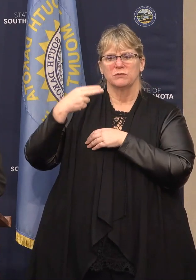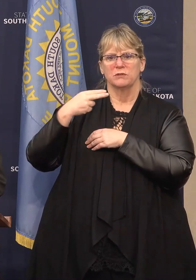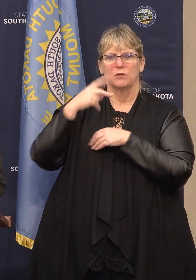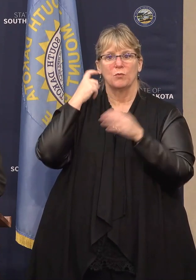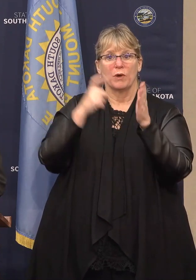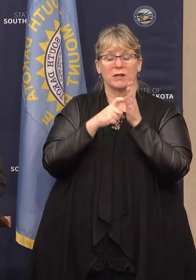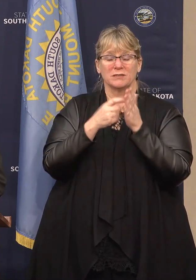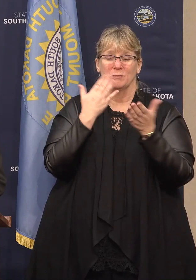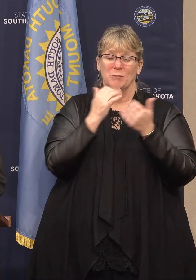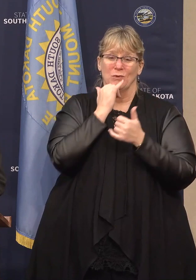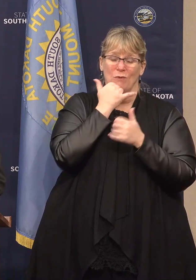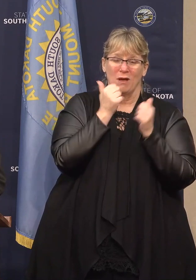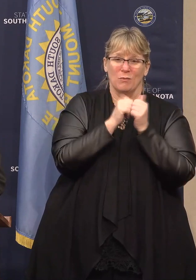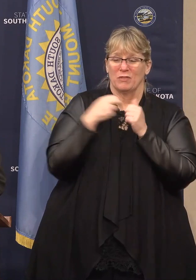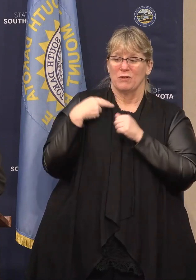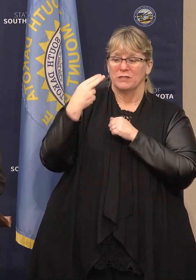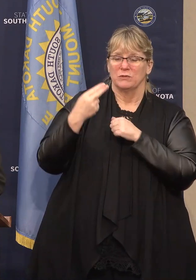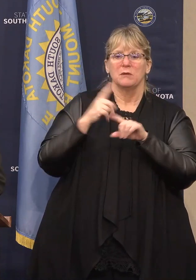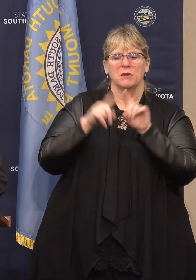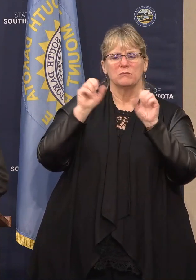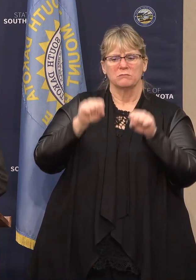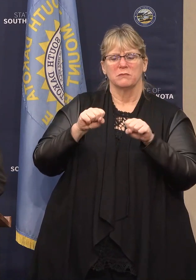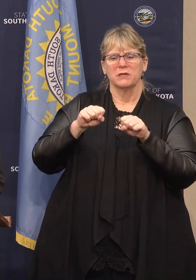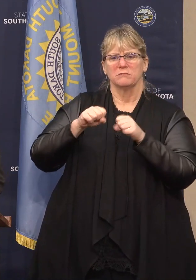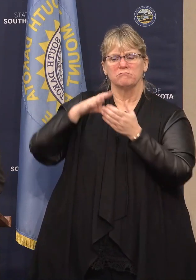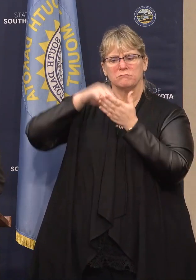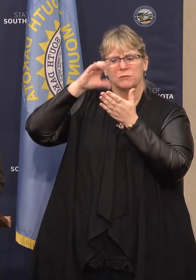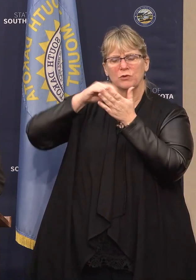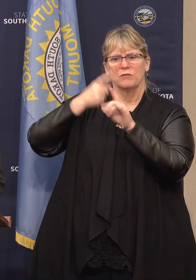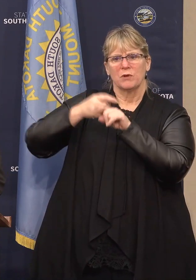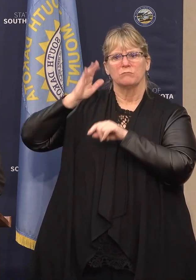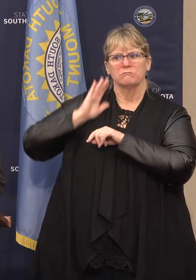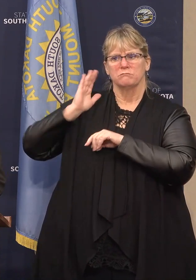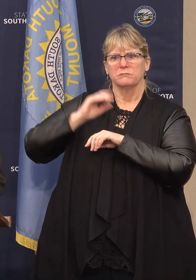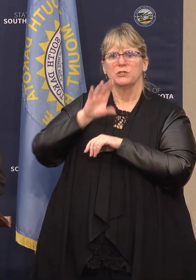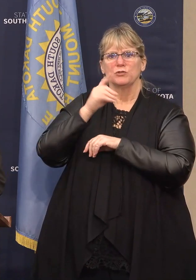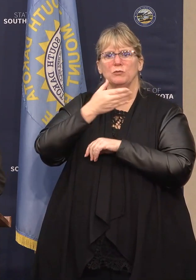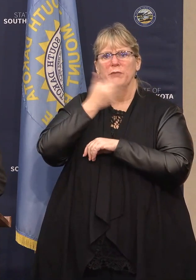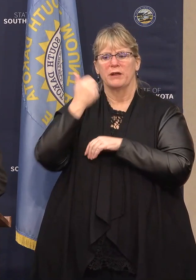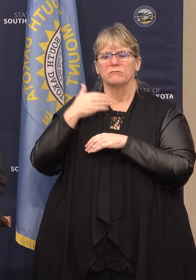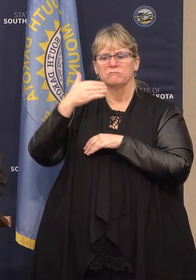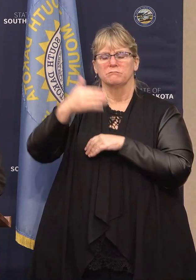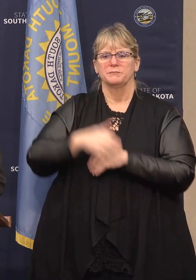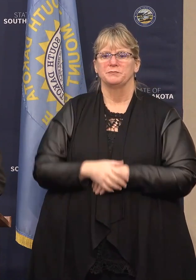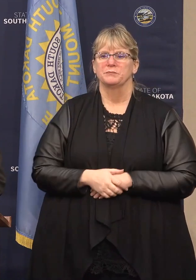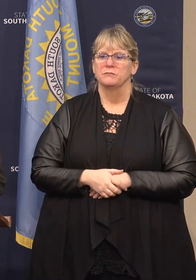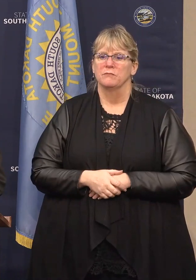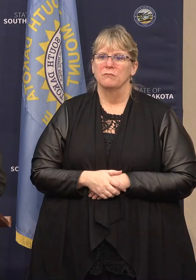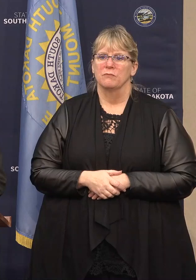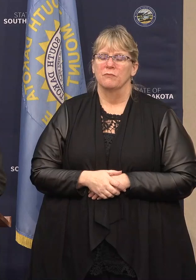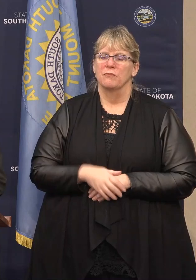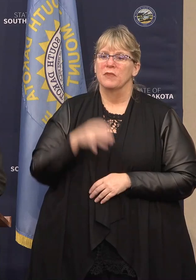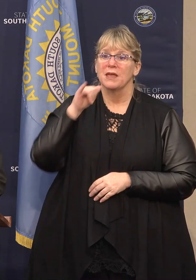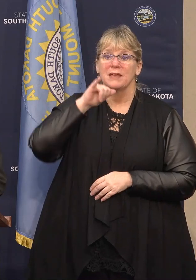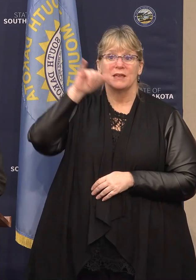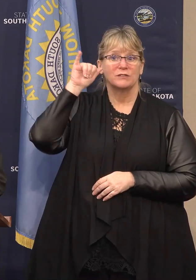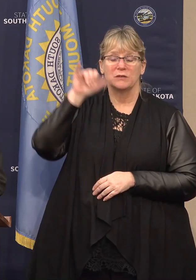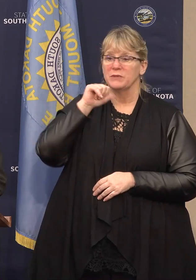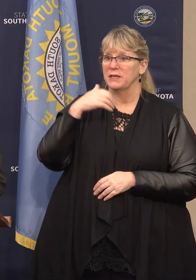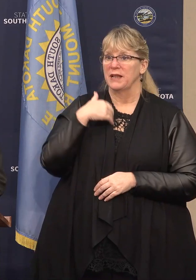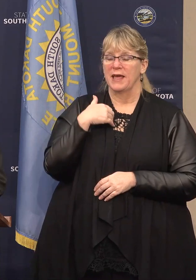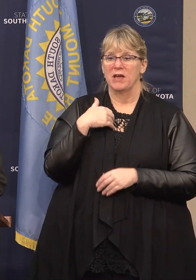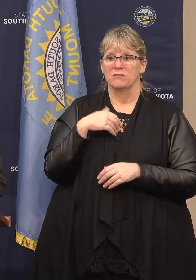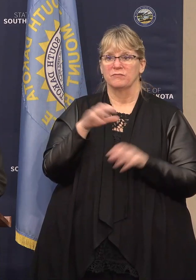be flaws in our history, but we can learn from them and always strive to do better. Yesterday, you saw that we did not get